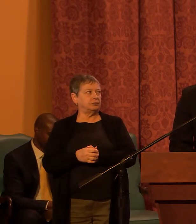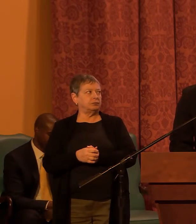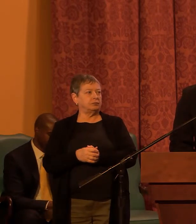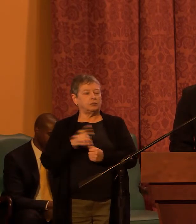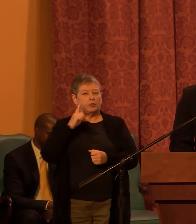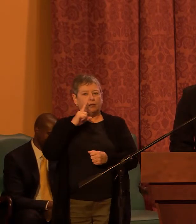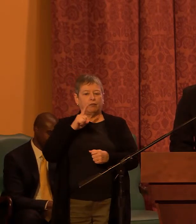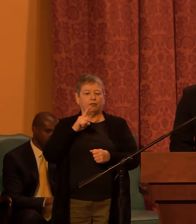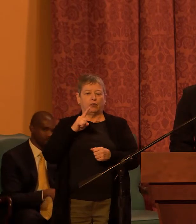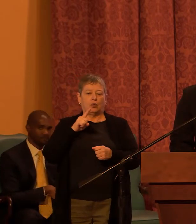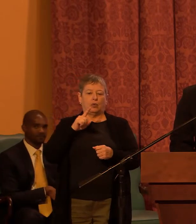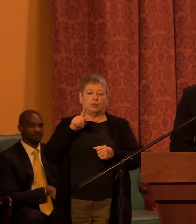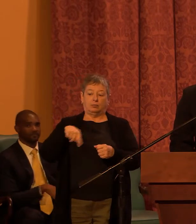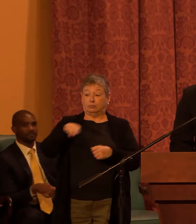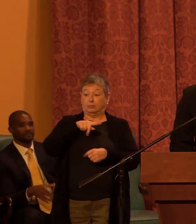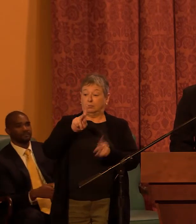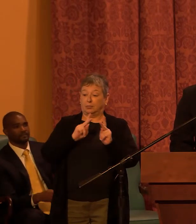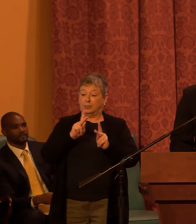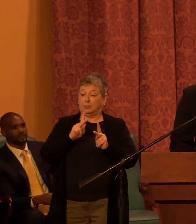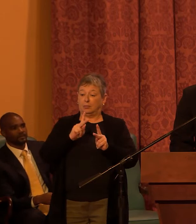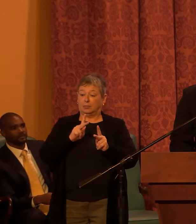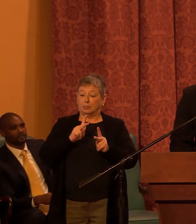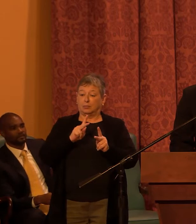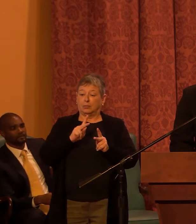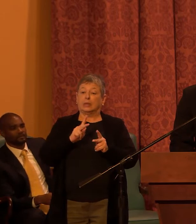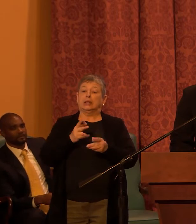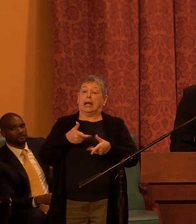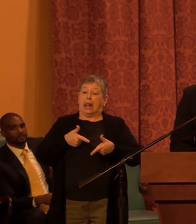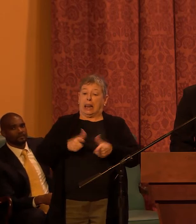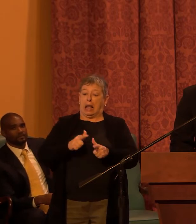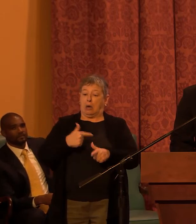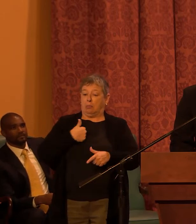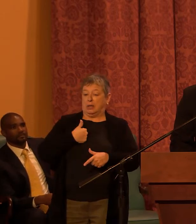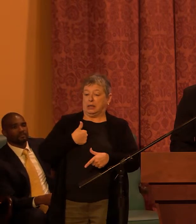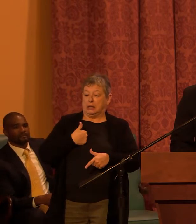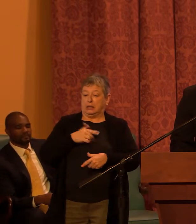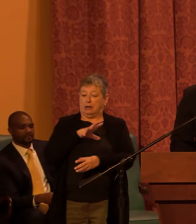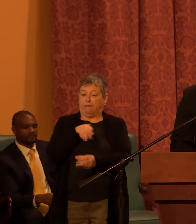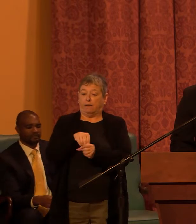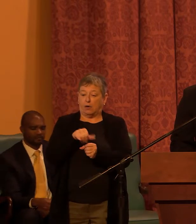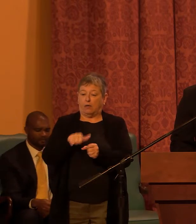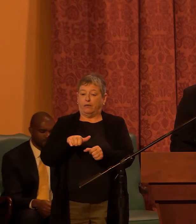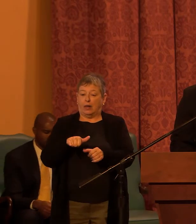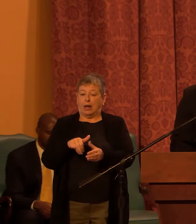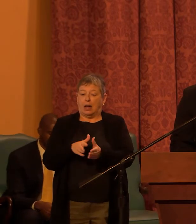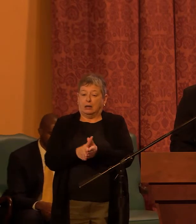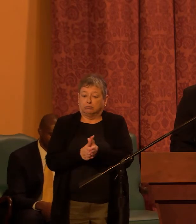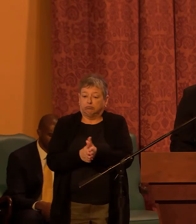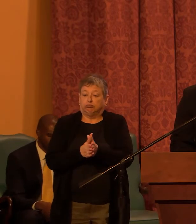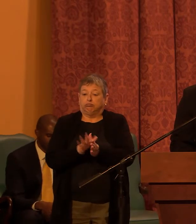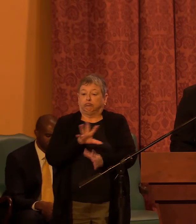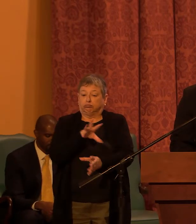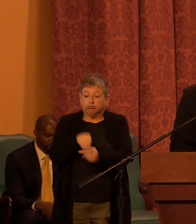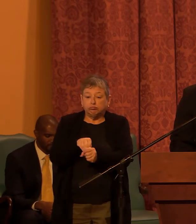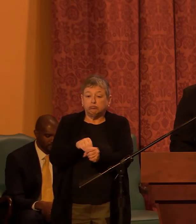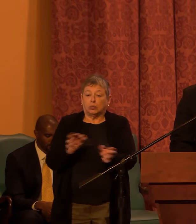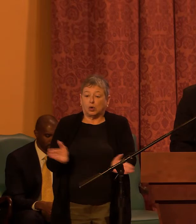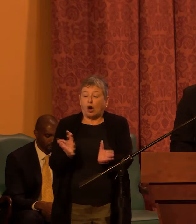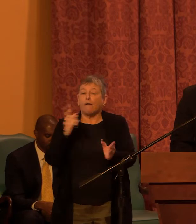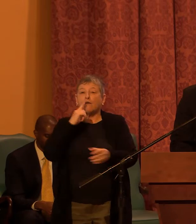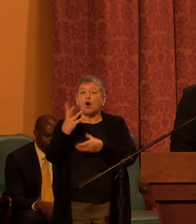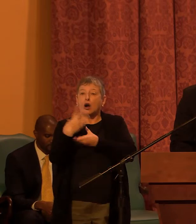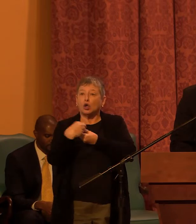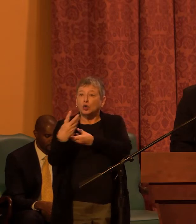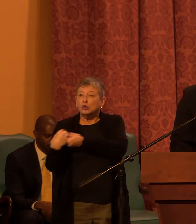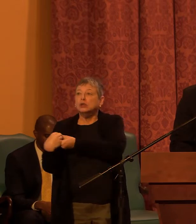for embracing grassroots disabilities advocacy and allowing me to be part of a movement that strives for inclusivity and